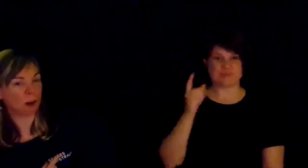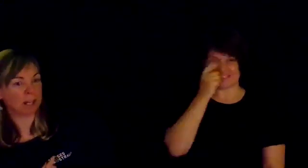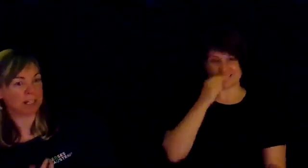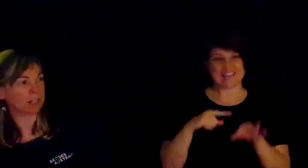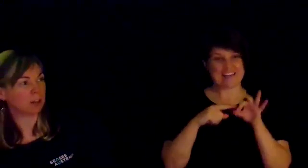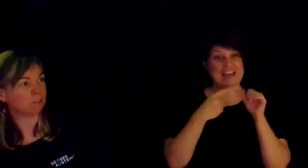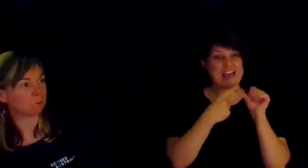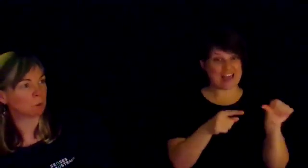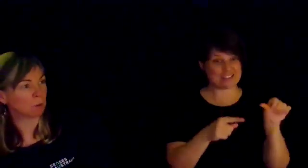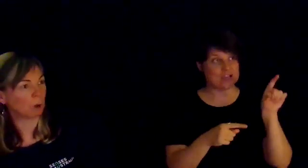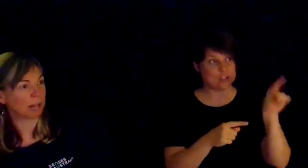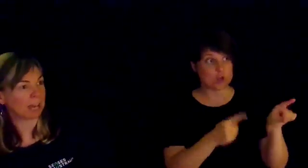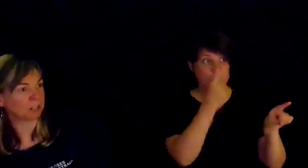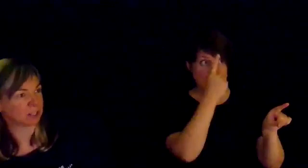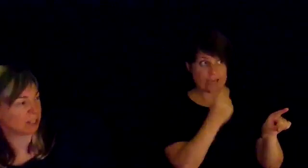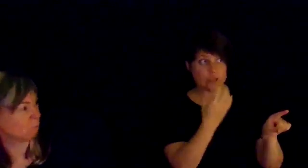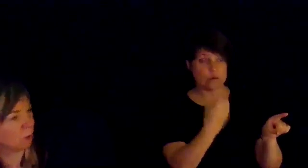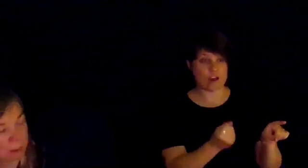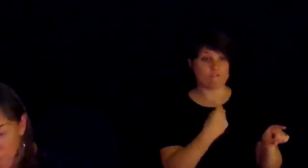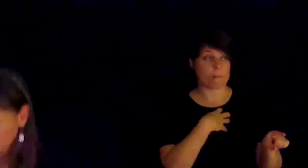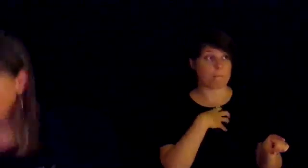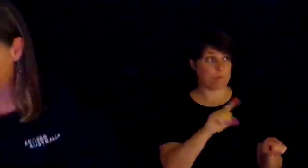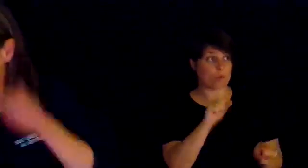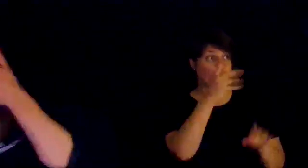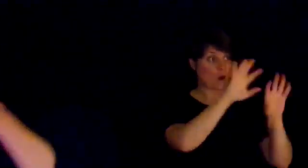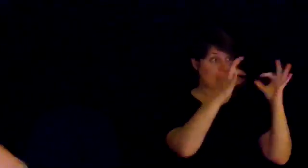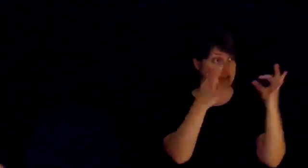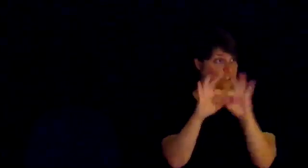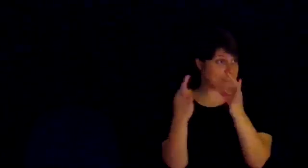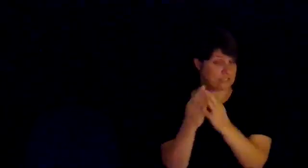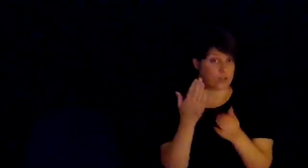question for Ryan is, can you have more than one agency working with you?